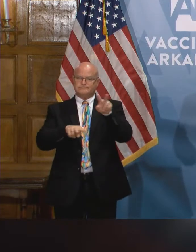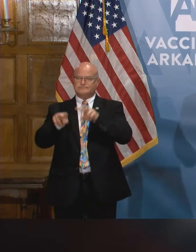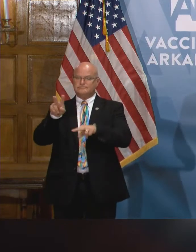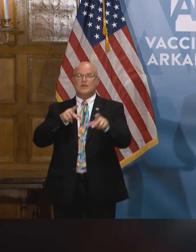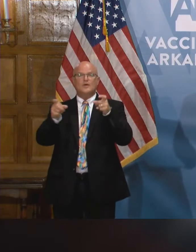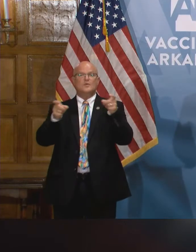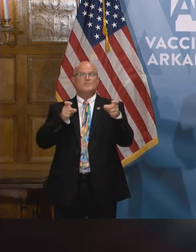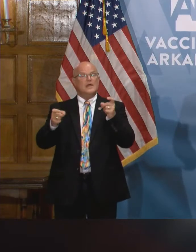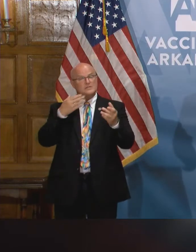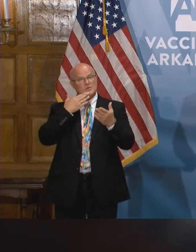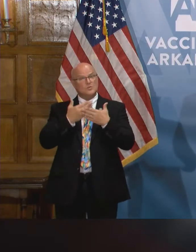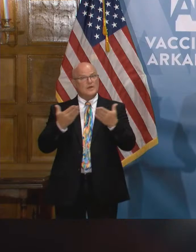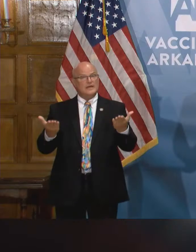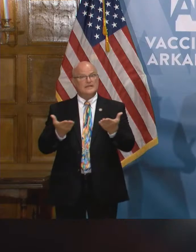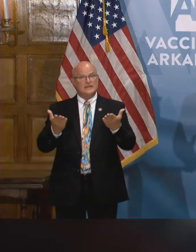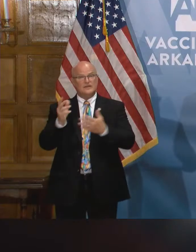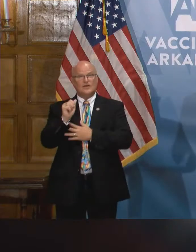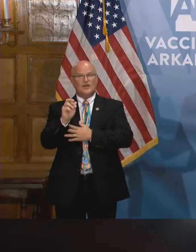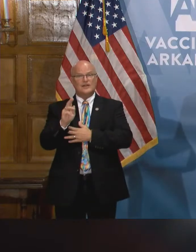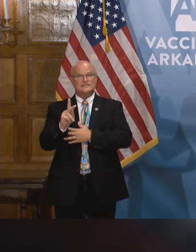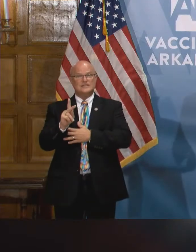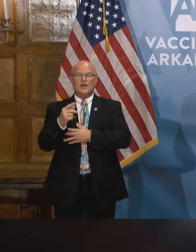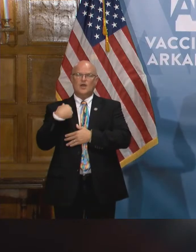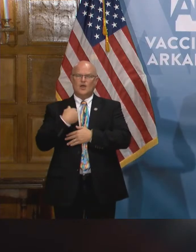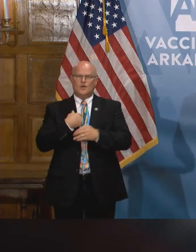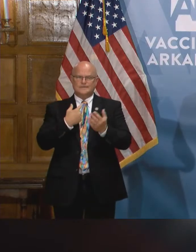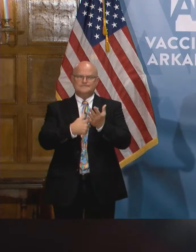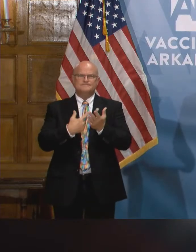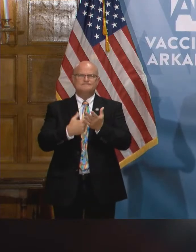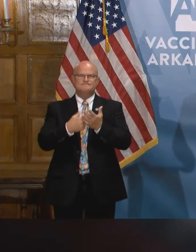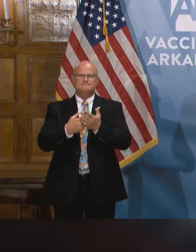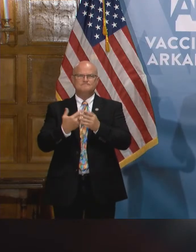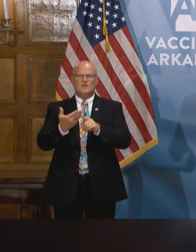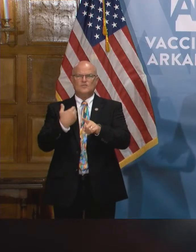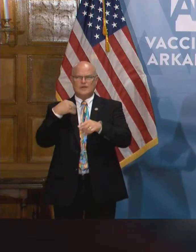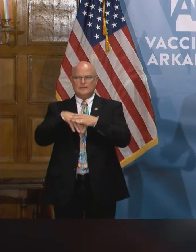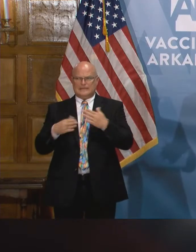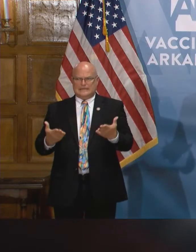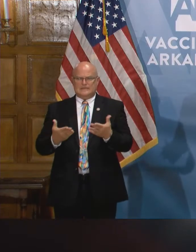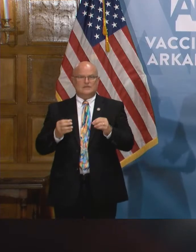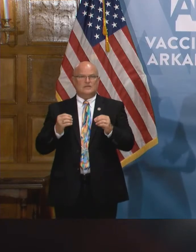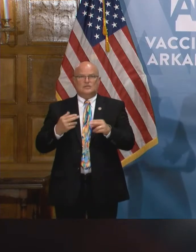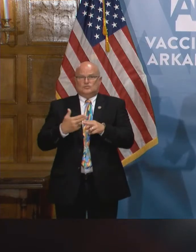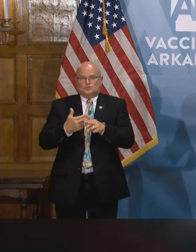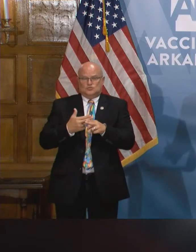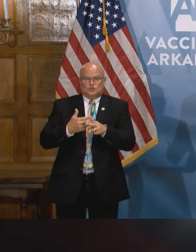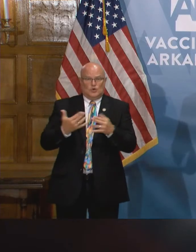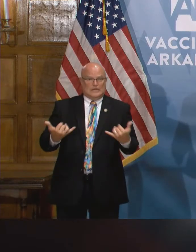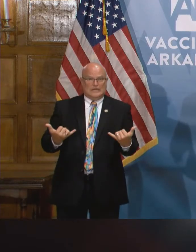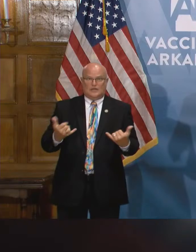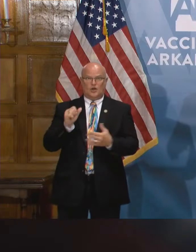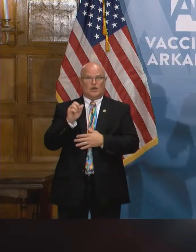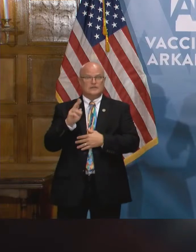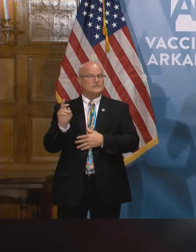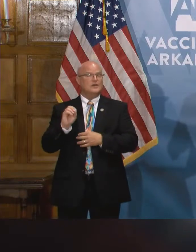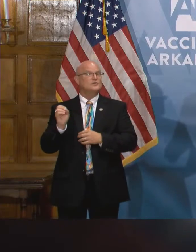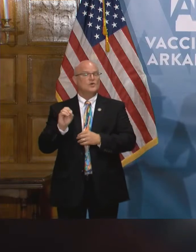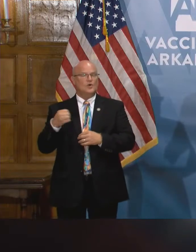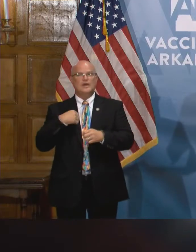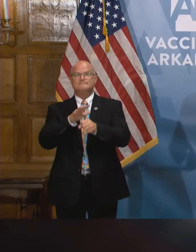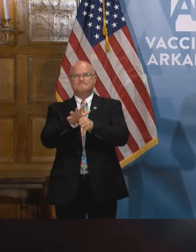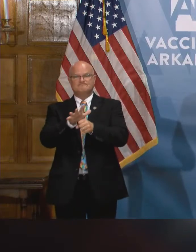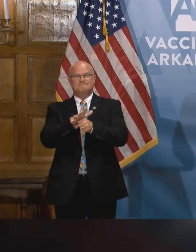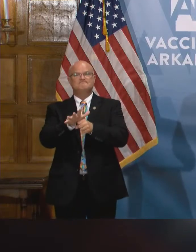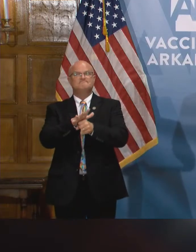it very well. And we talked about before coming in here, there's not any shortage of supply. We